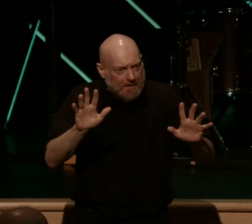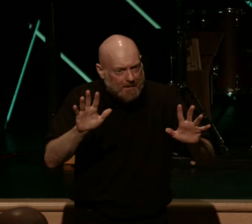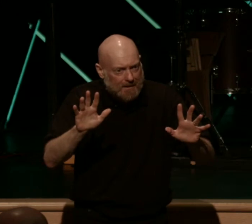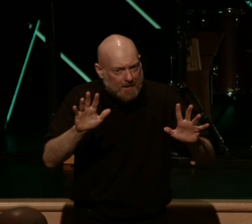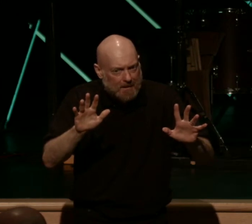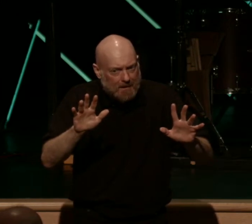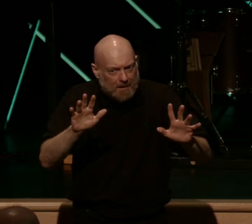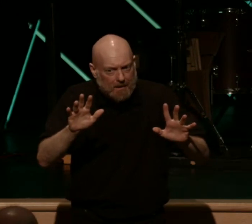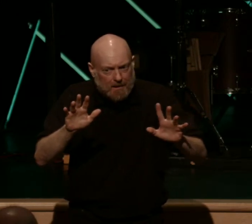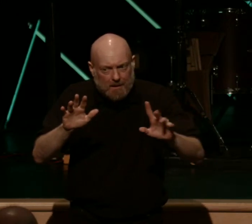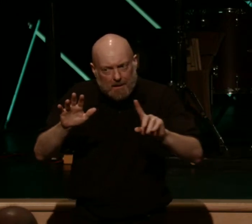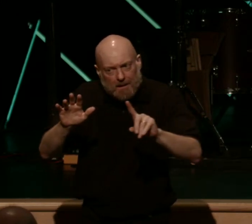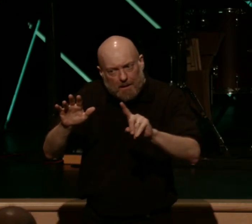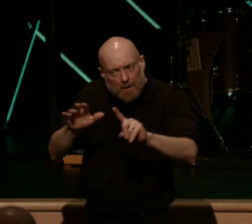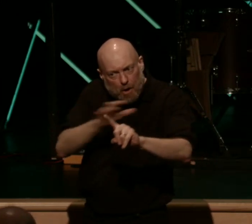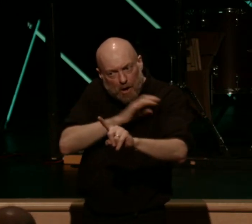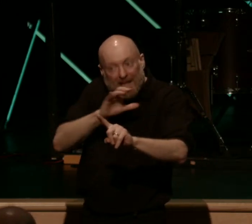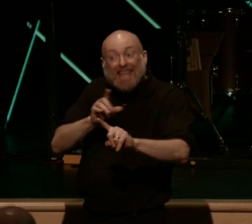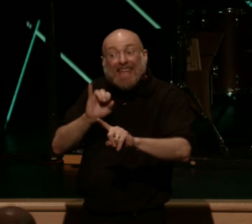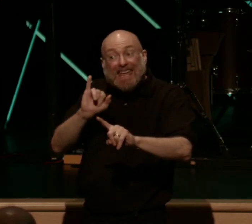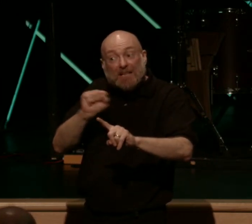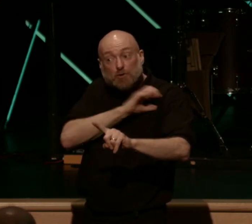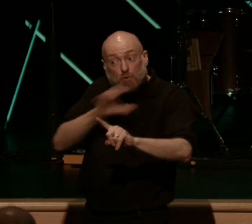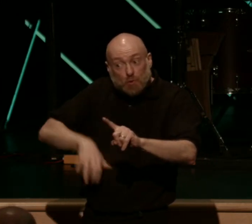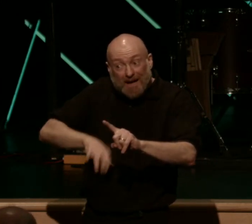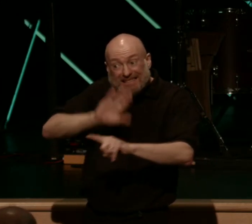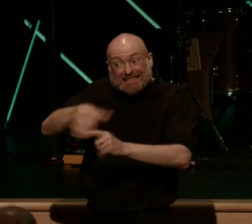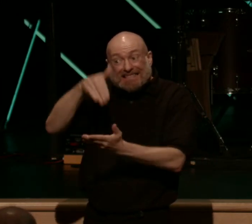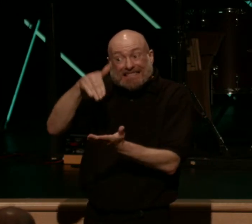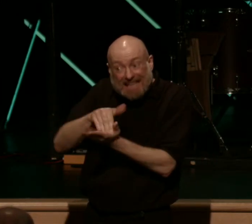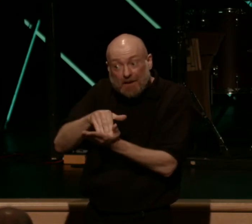Was Christ at the center of your definition?